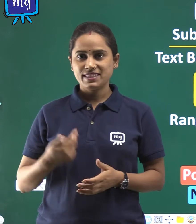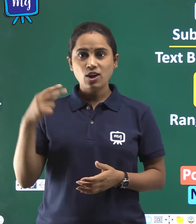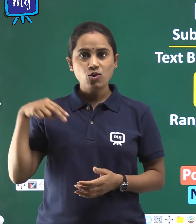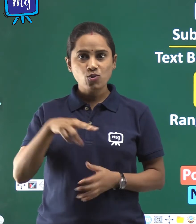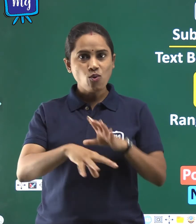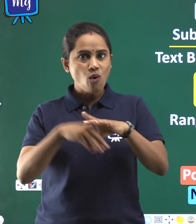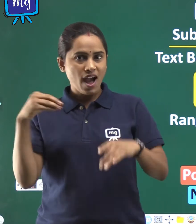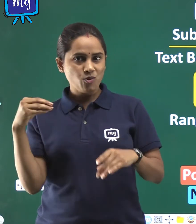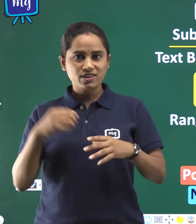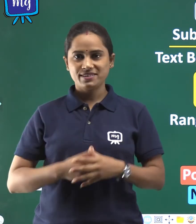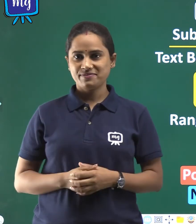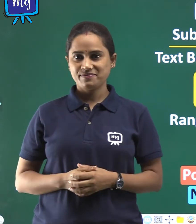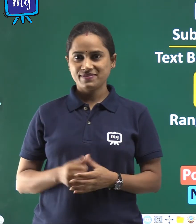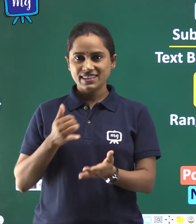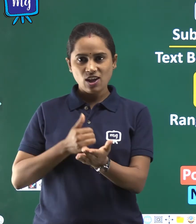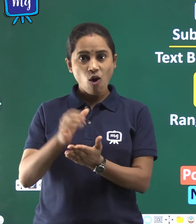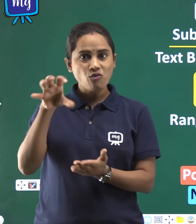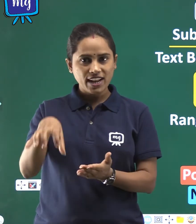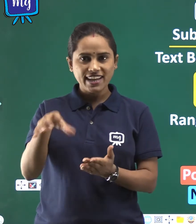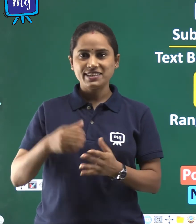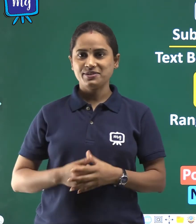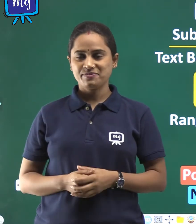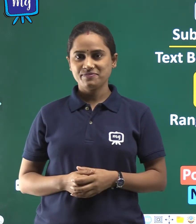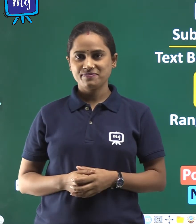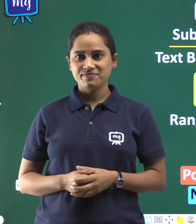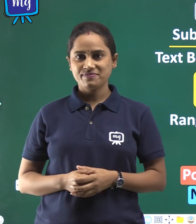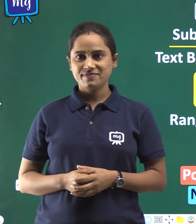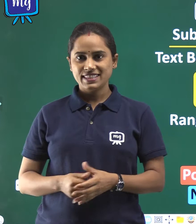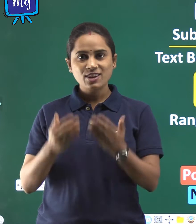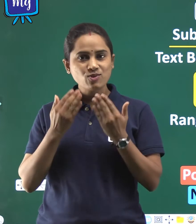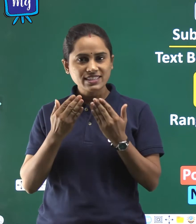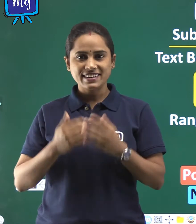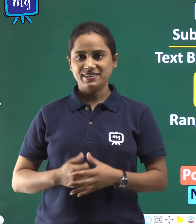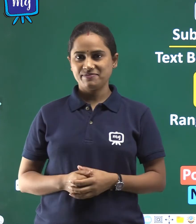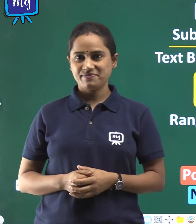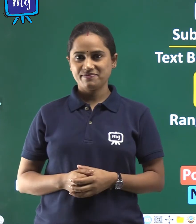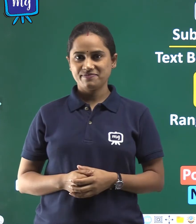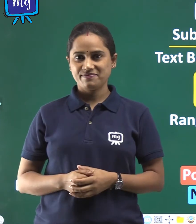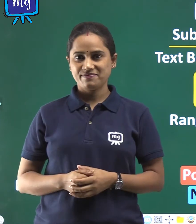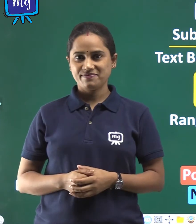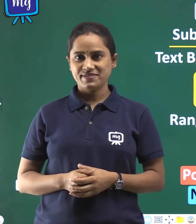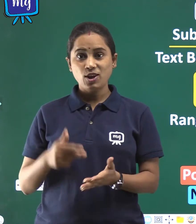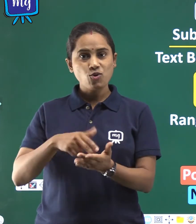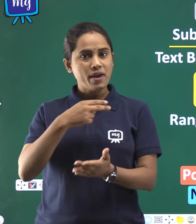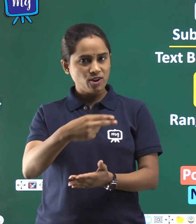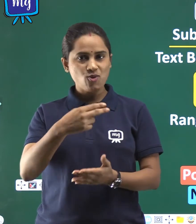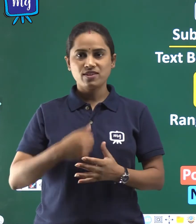go out of village to study to